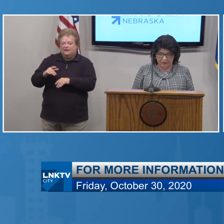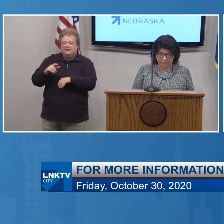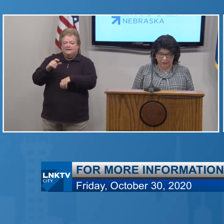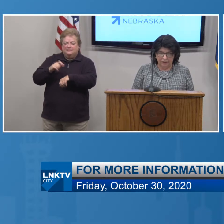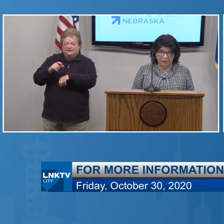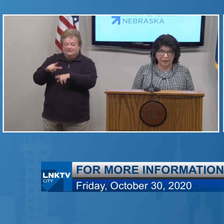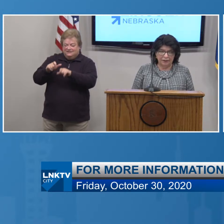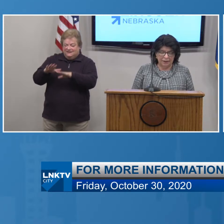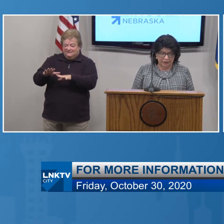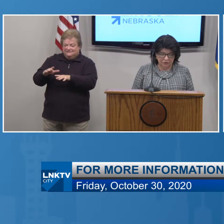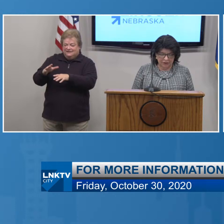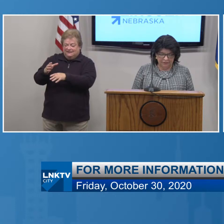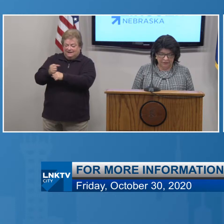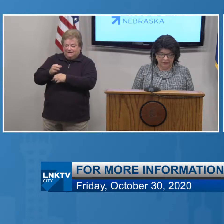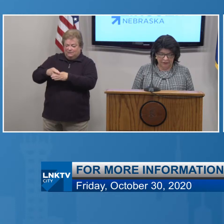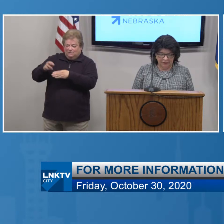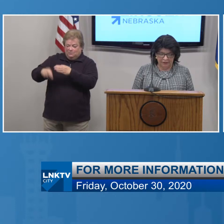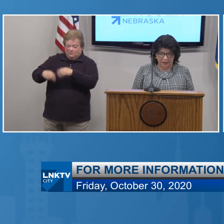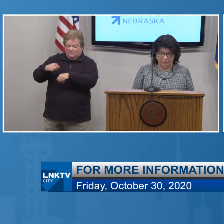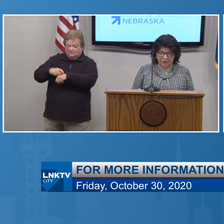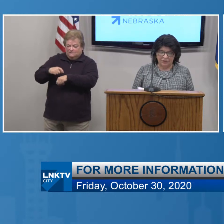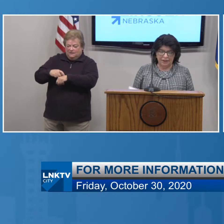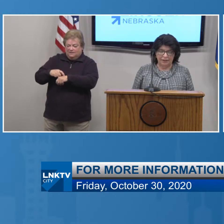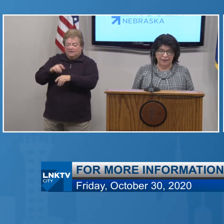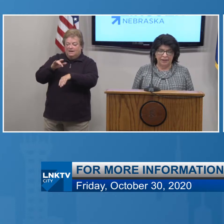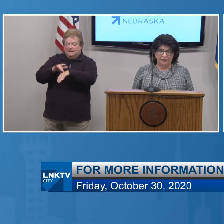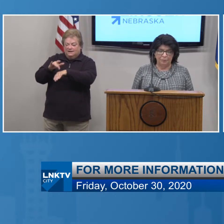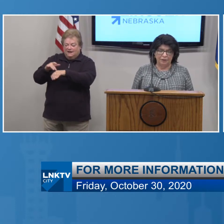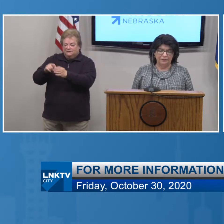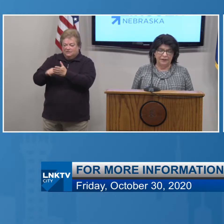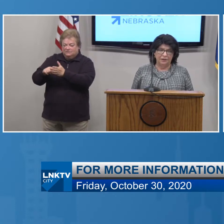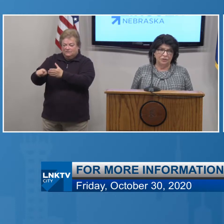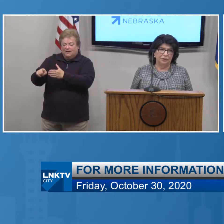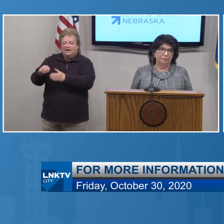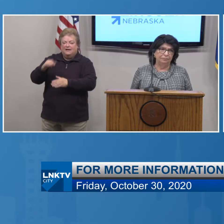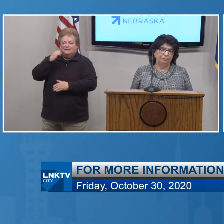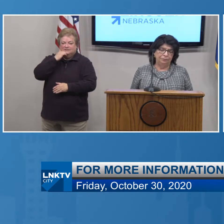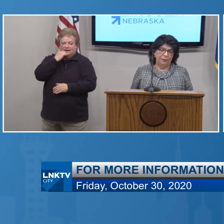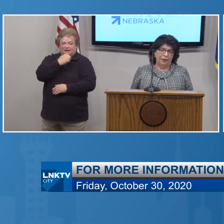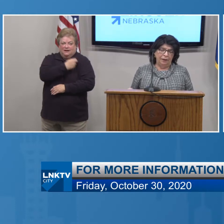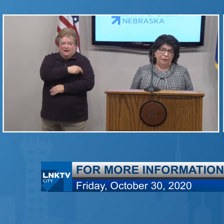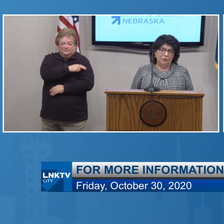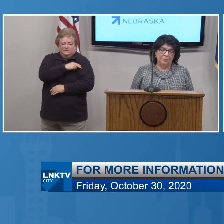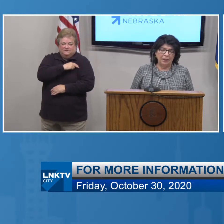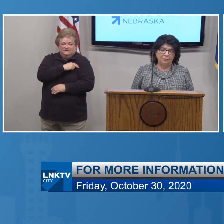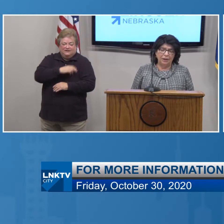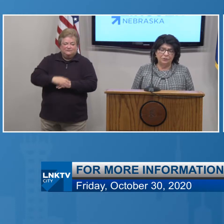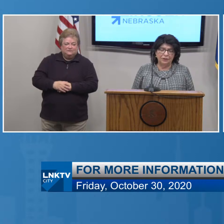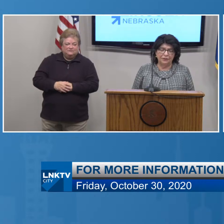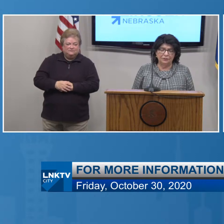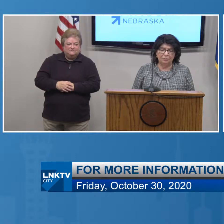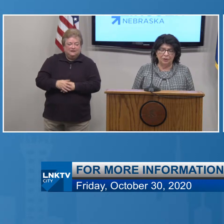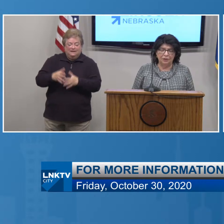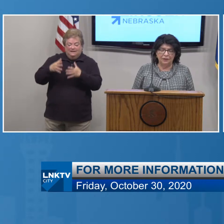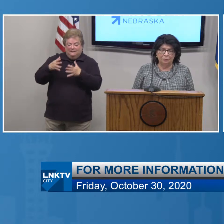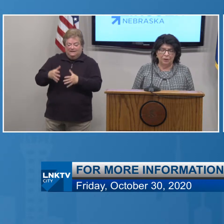turnaround time, contact tracing, and average daily hospitalization. The remaining metrics of community